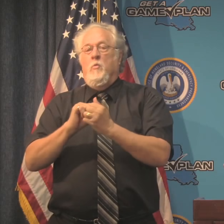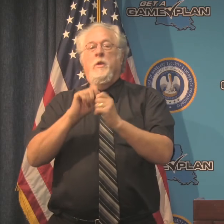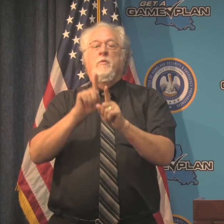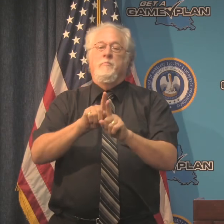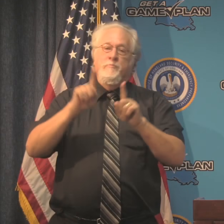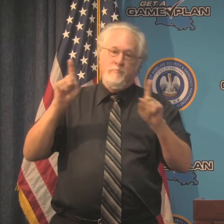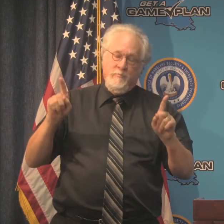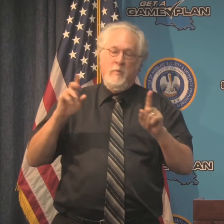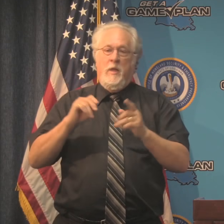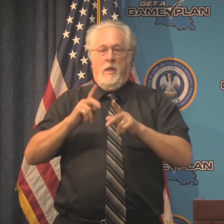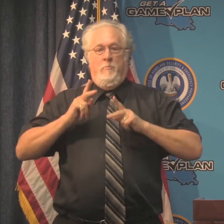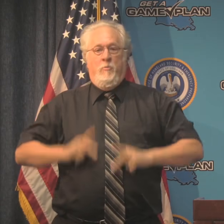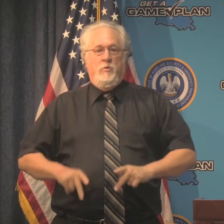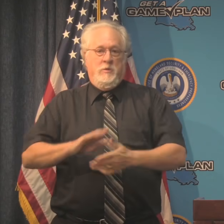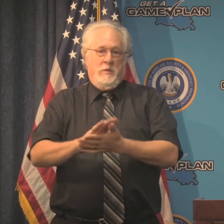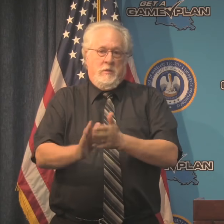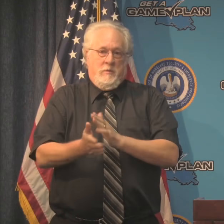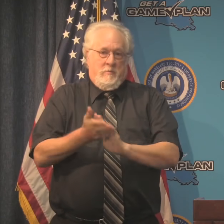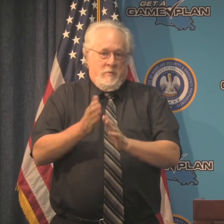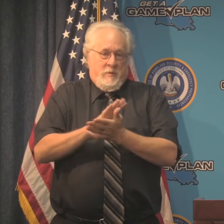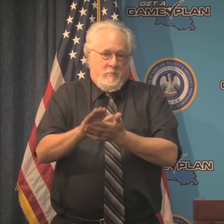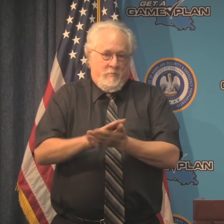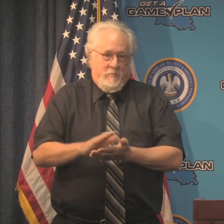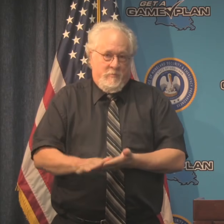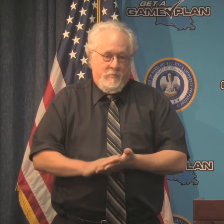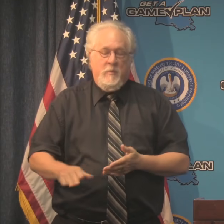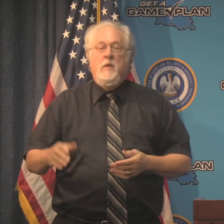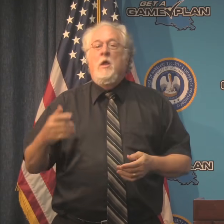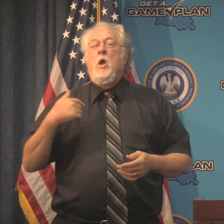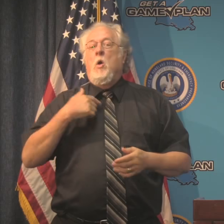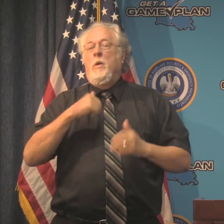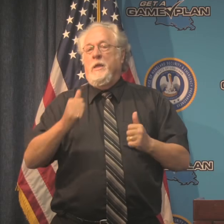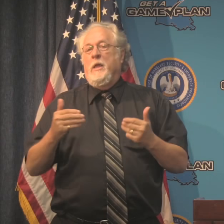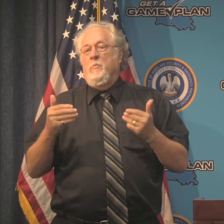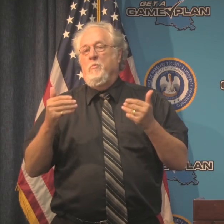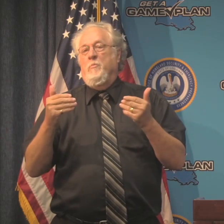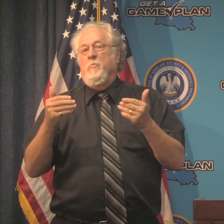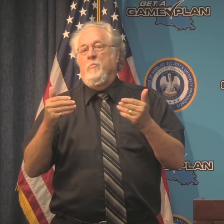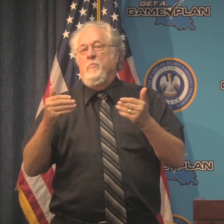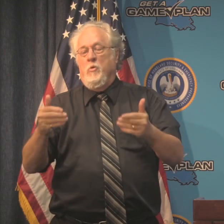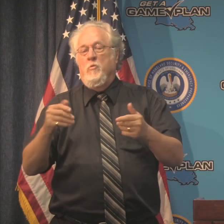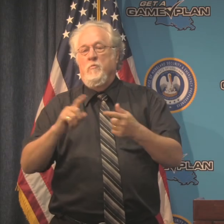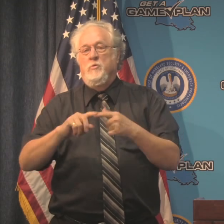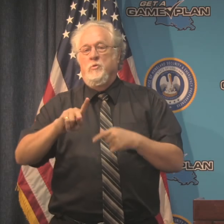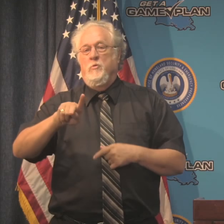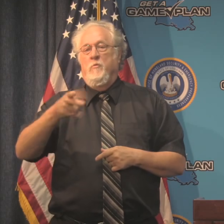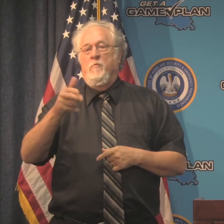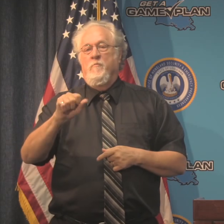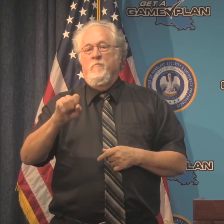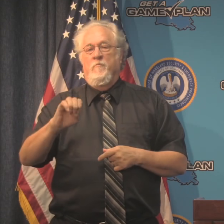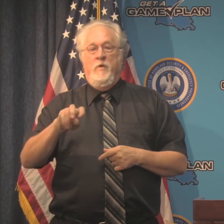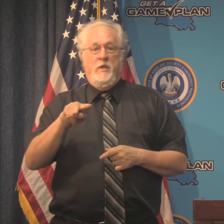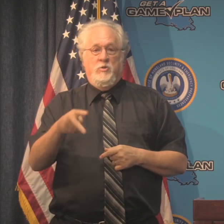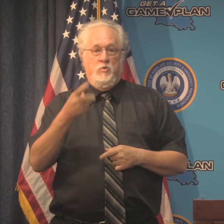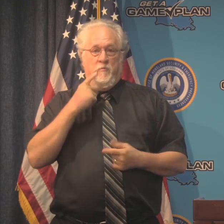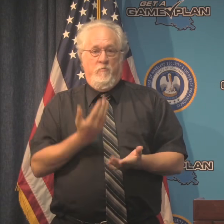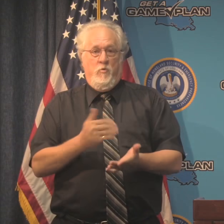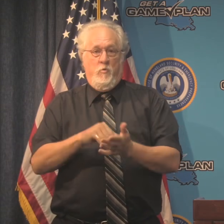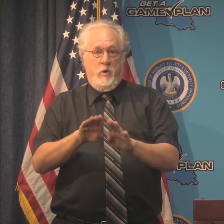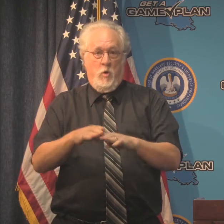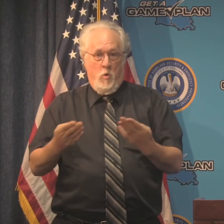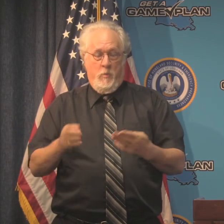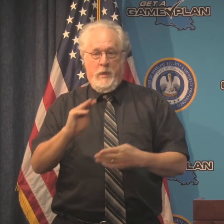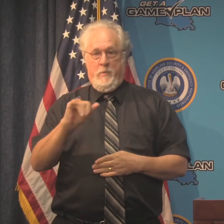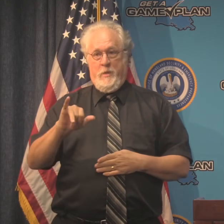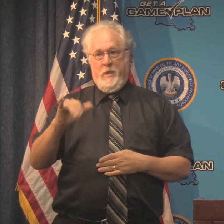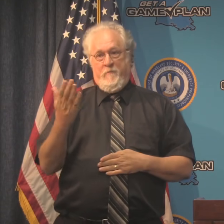distancing and the hygiene and other things in order to make sure that we can move into phase one of the reopening on